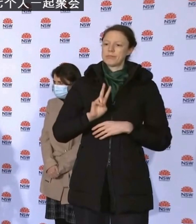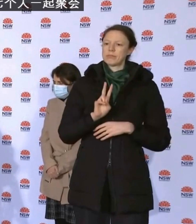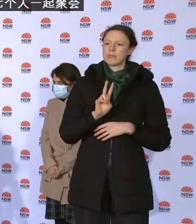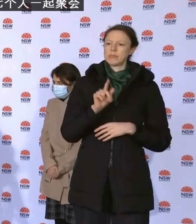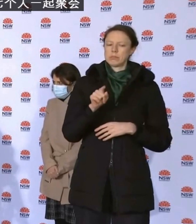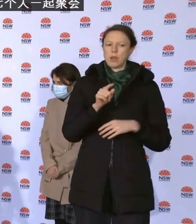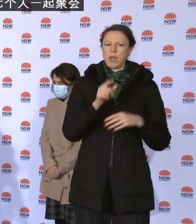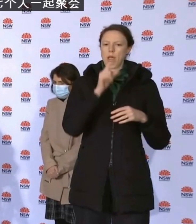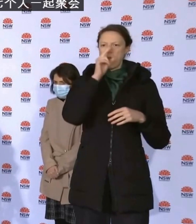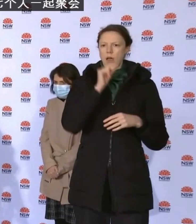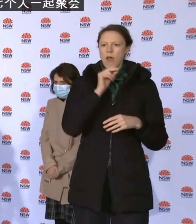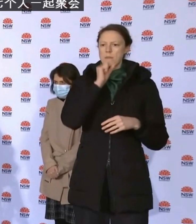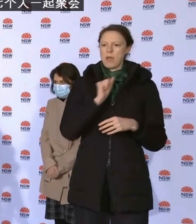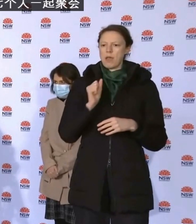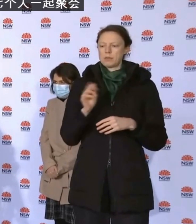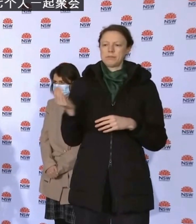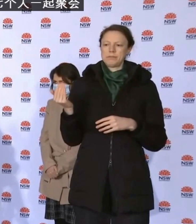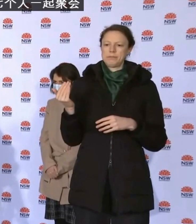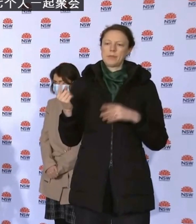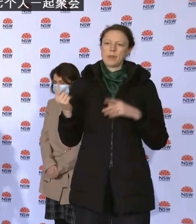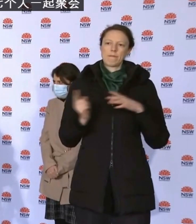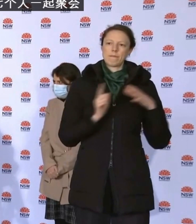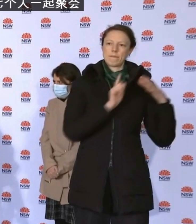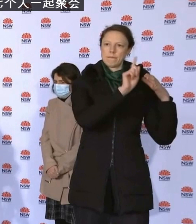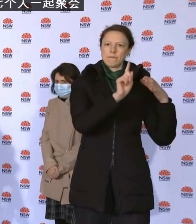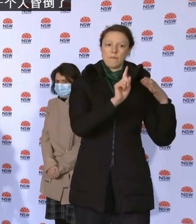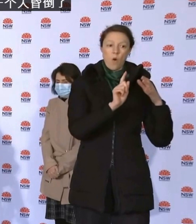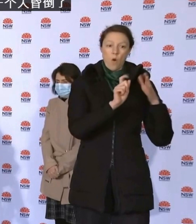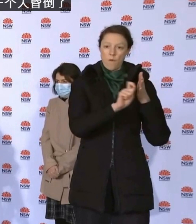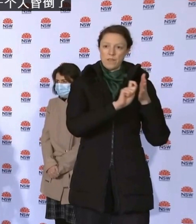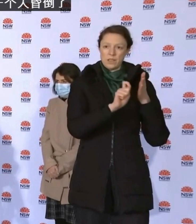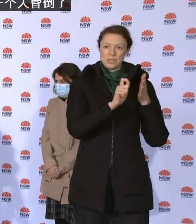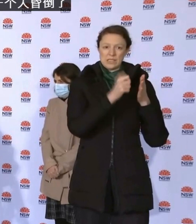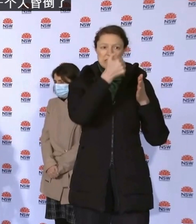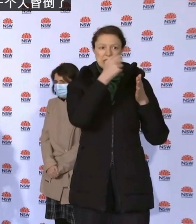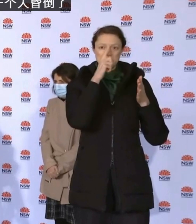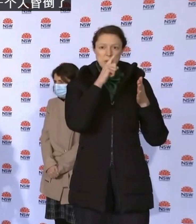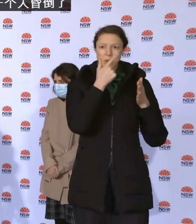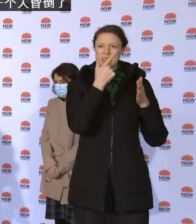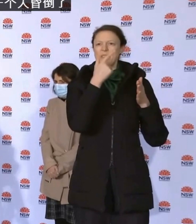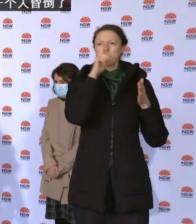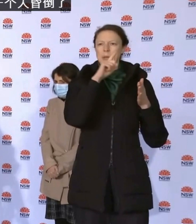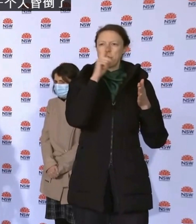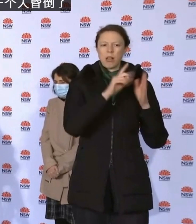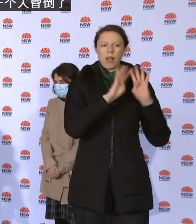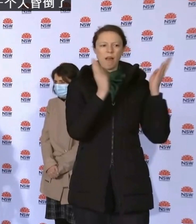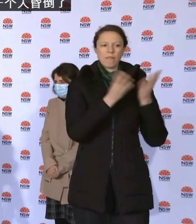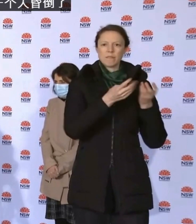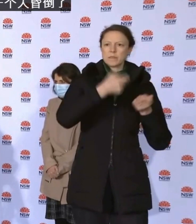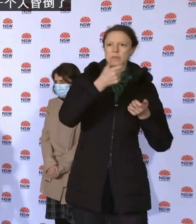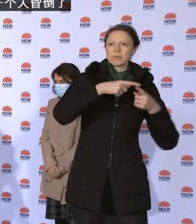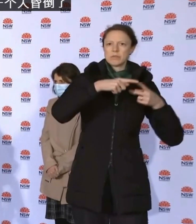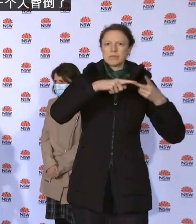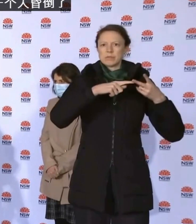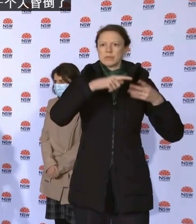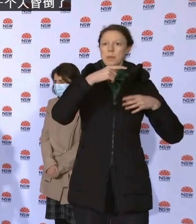there had been a party with 6 other people, 7 people in a small office suite, birthday cake, alcoholic drinks, birthday